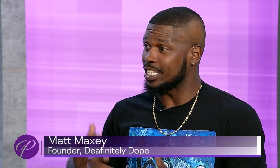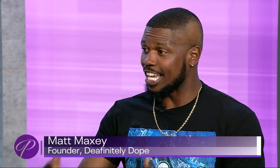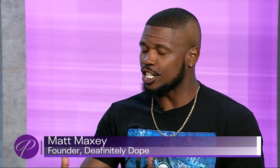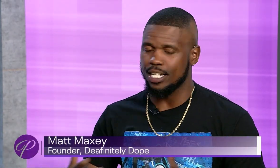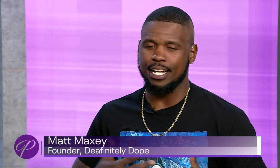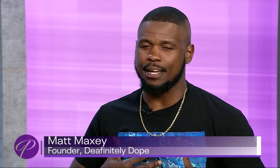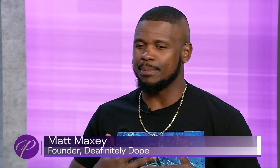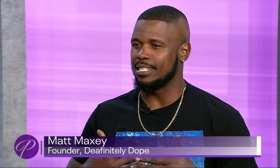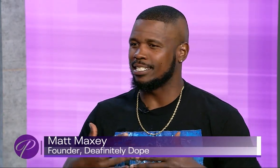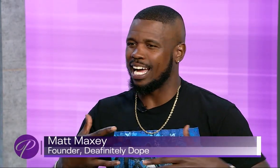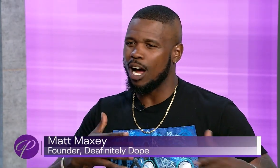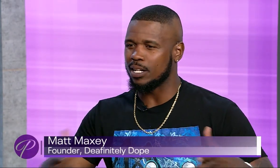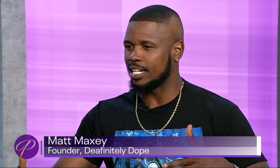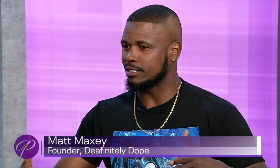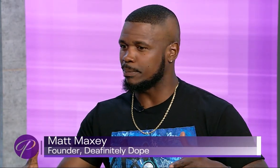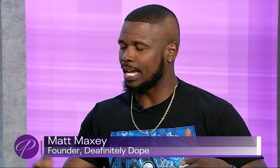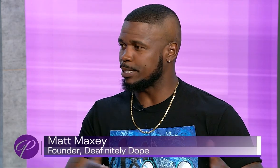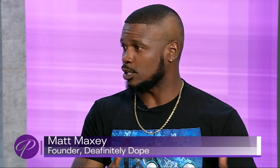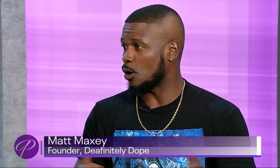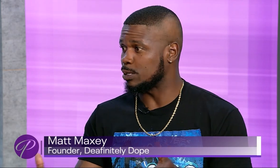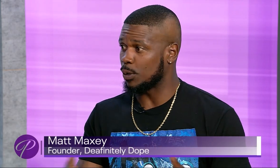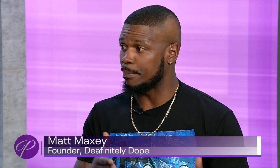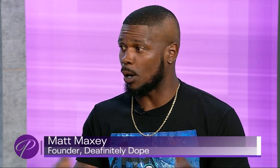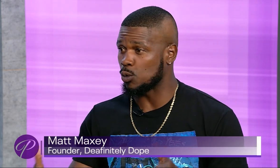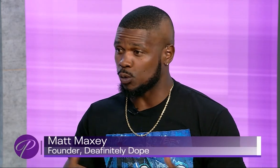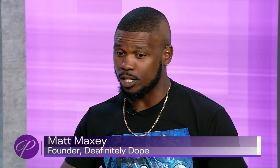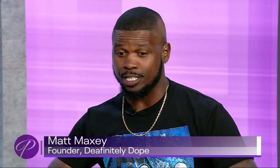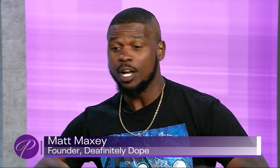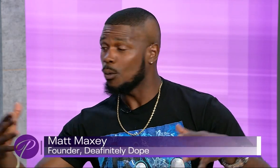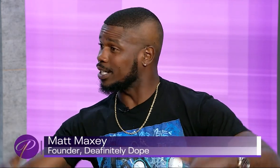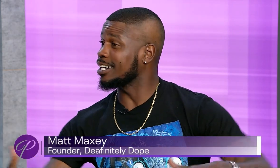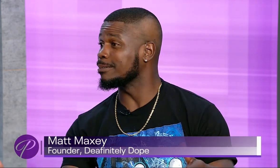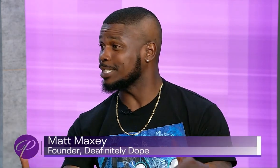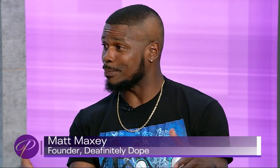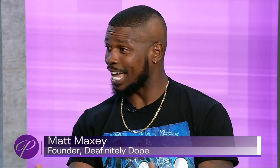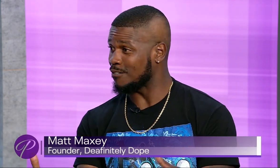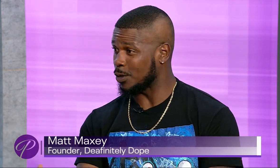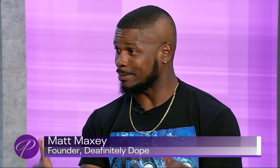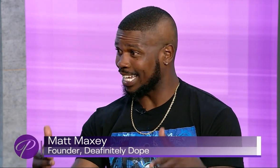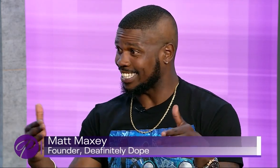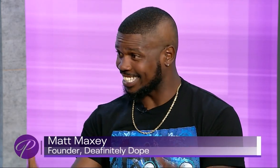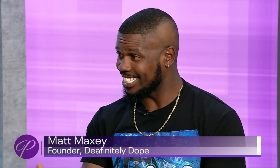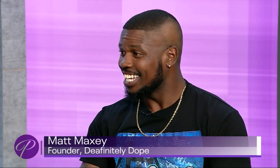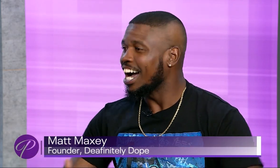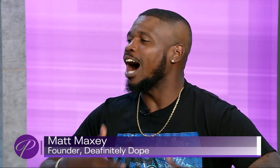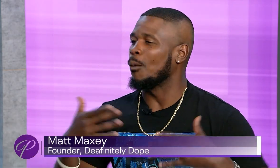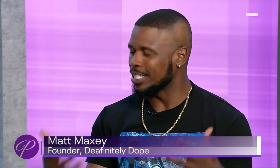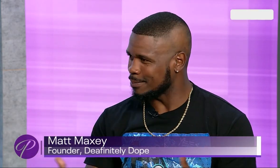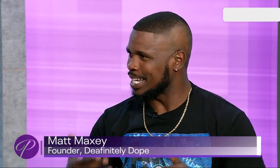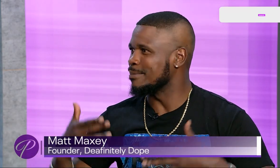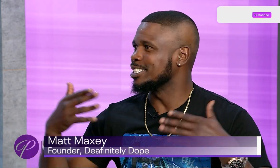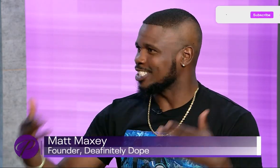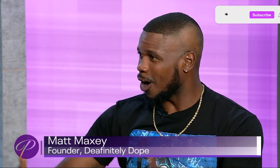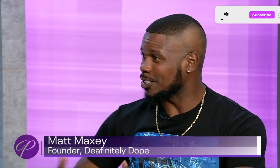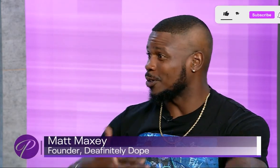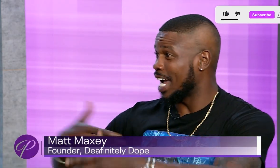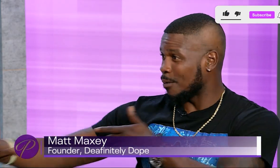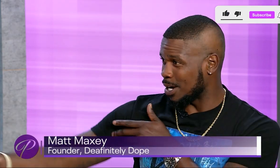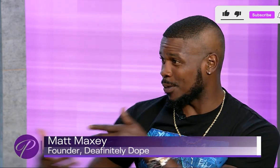later, it gave me the outlet to be able to go between both worlds. When it comes to platforms like this, I want to be able to talk so that way we